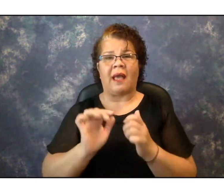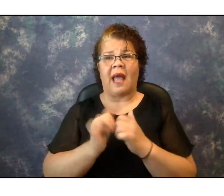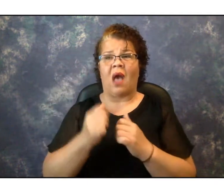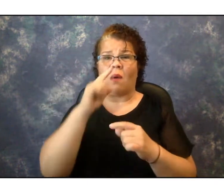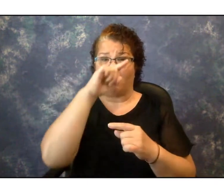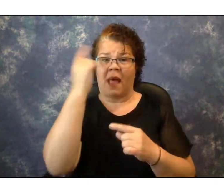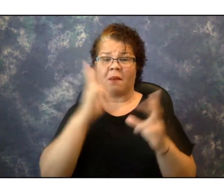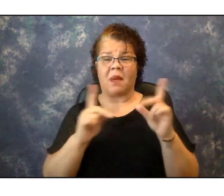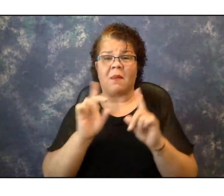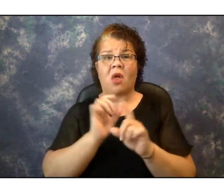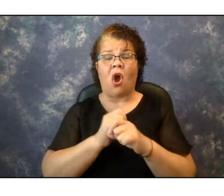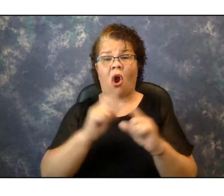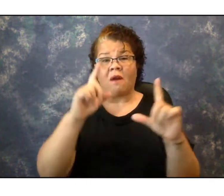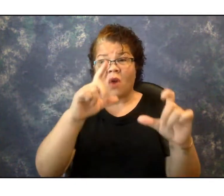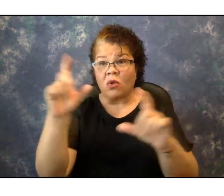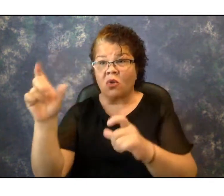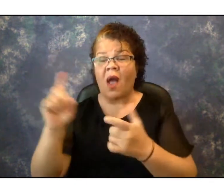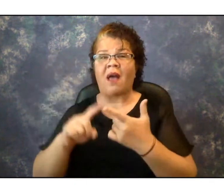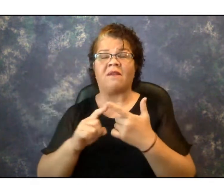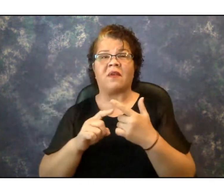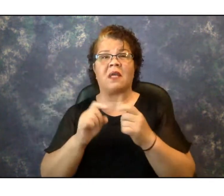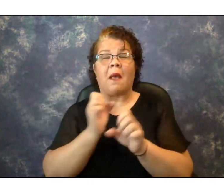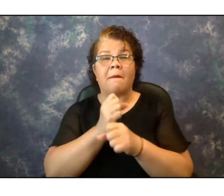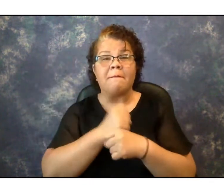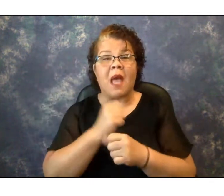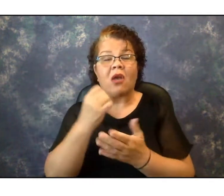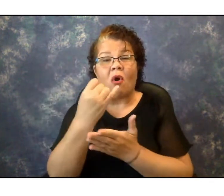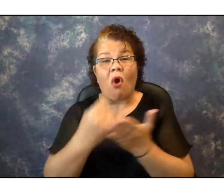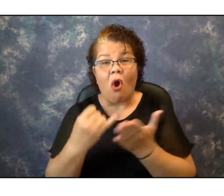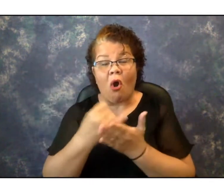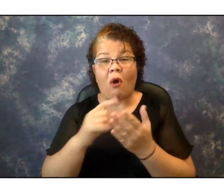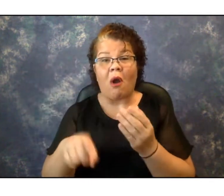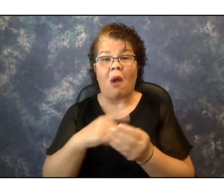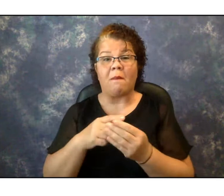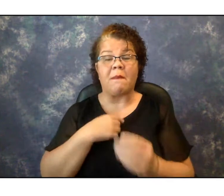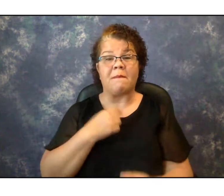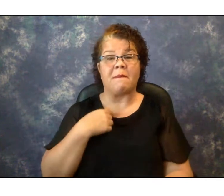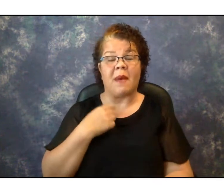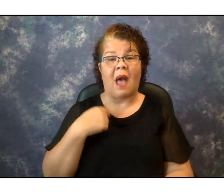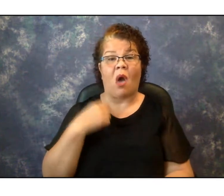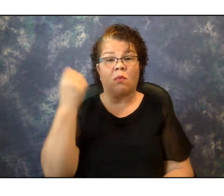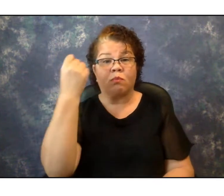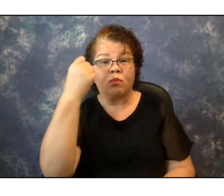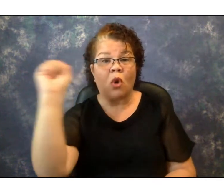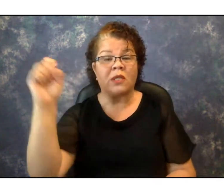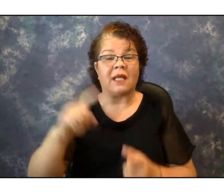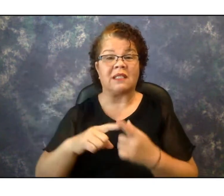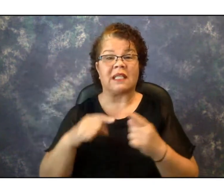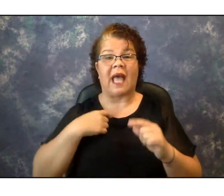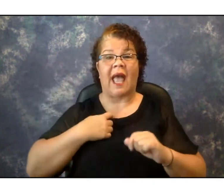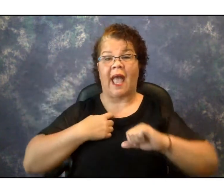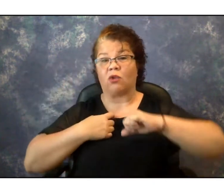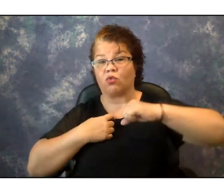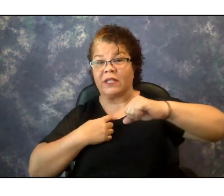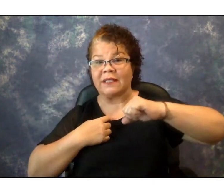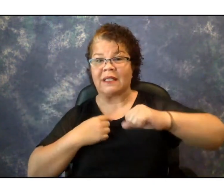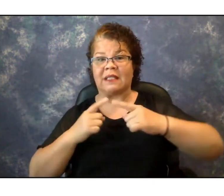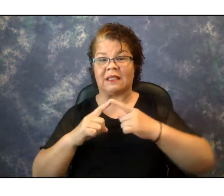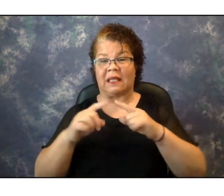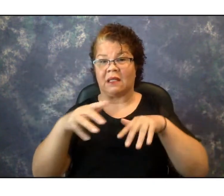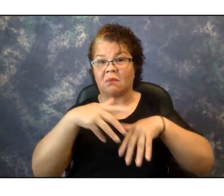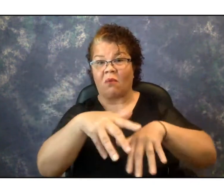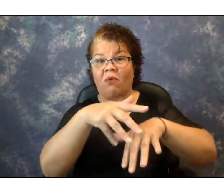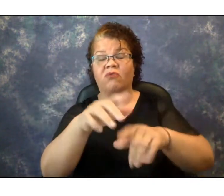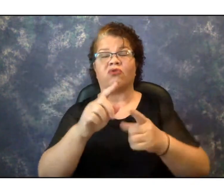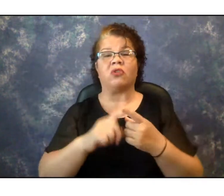about protest and resistance and resilience for generations. And then at the same time, we're having an exhibition on Reconstruction